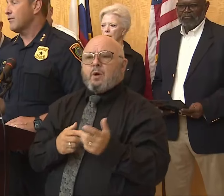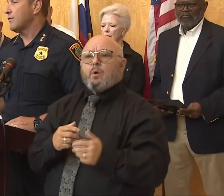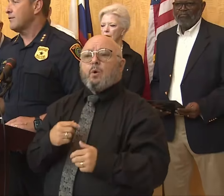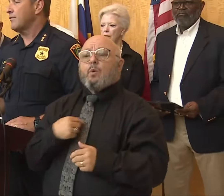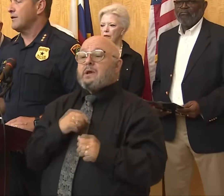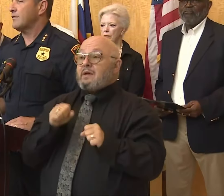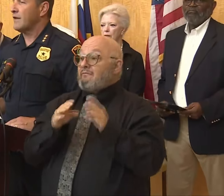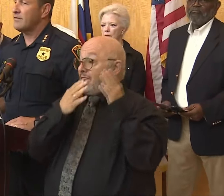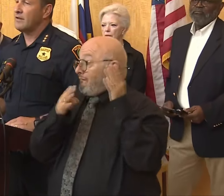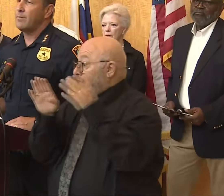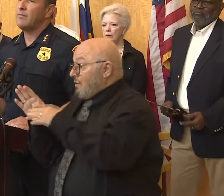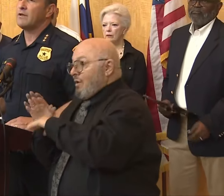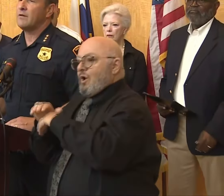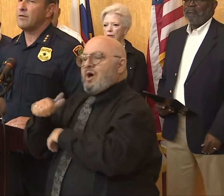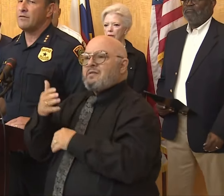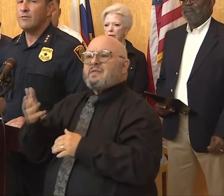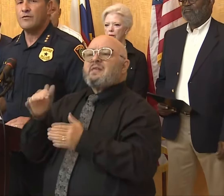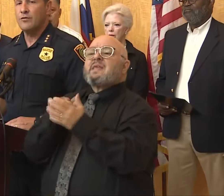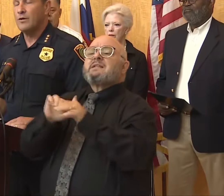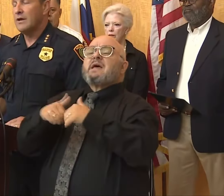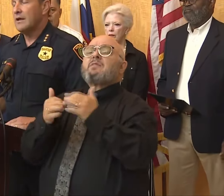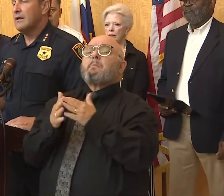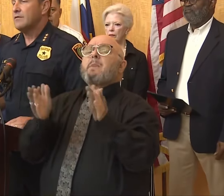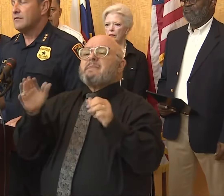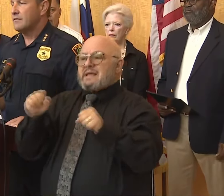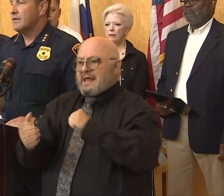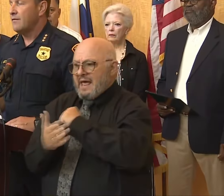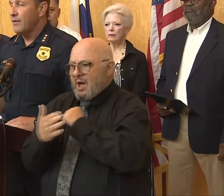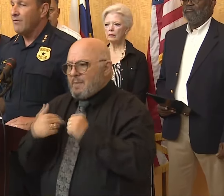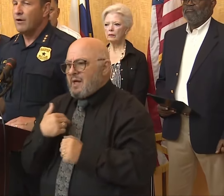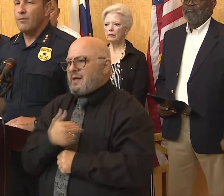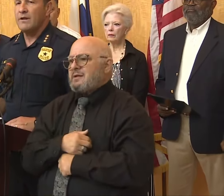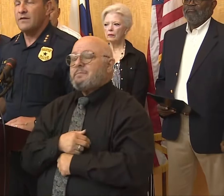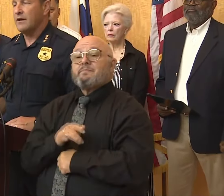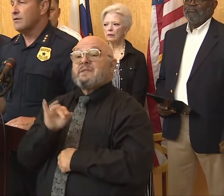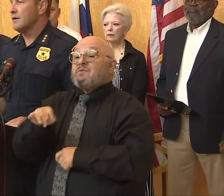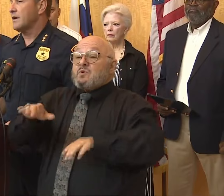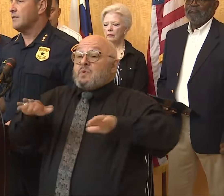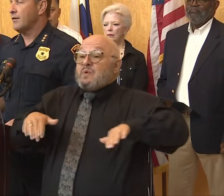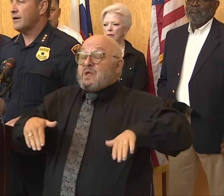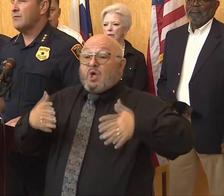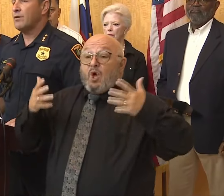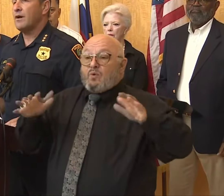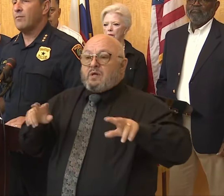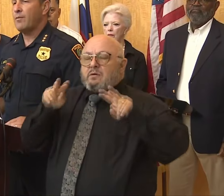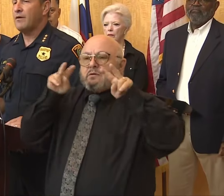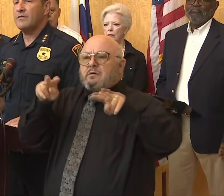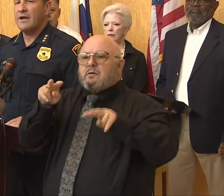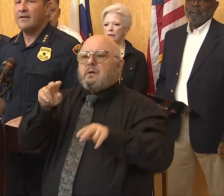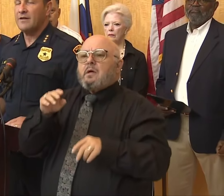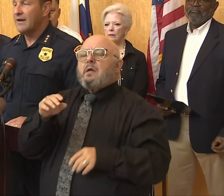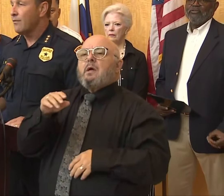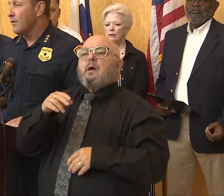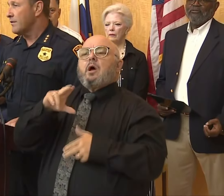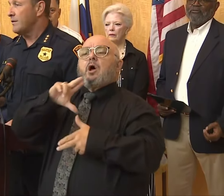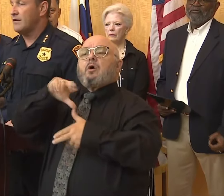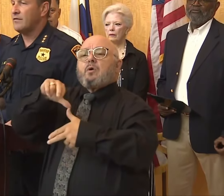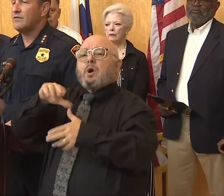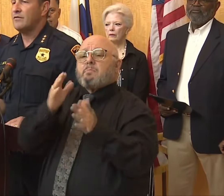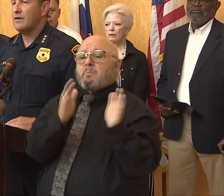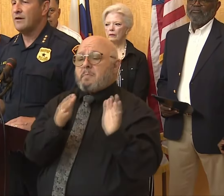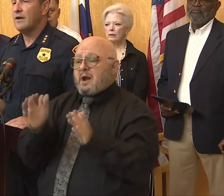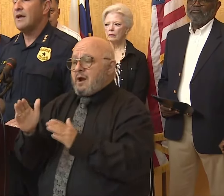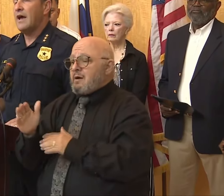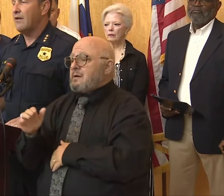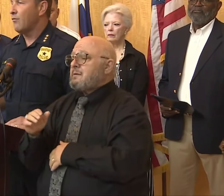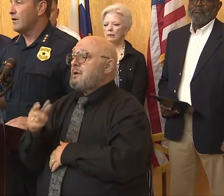then focus on other things. So that's how the public can help us. Number two, if you haven't already, take a look at the Hurricane Preparedness Guides. Every one of the media